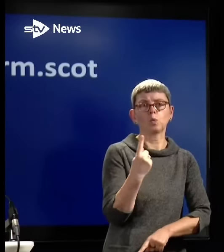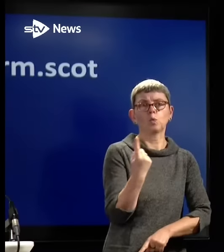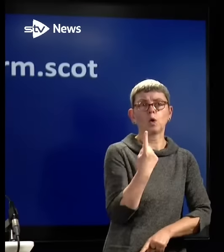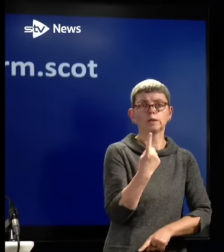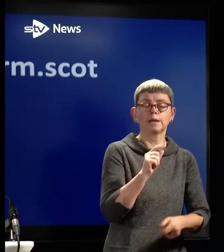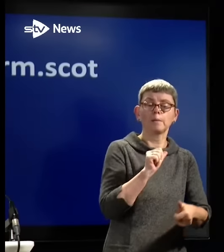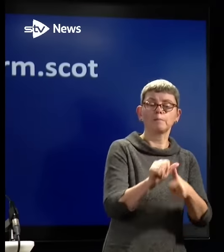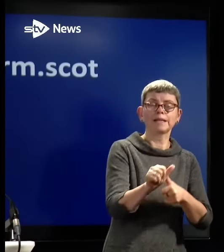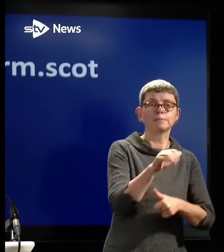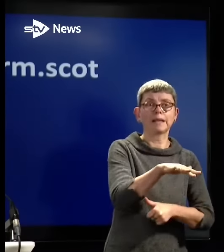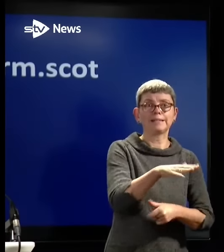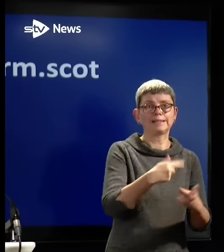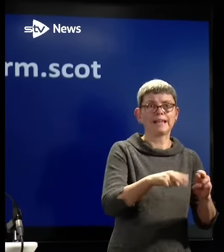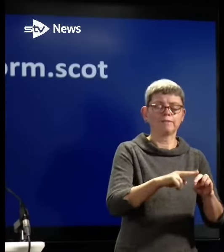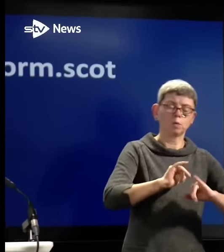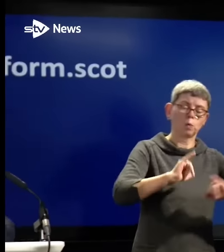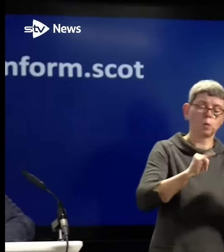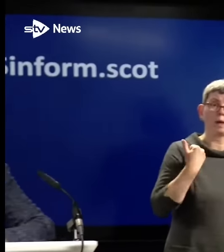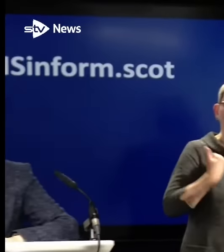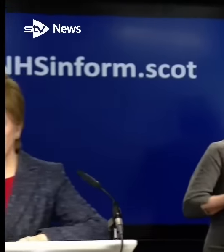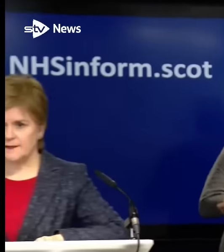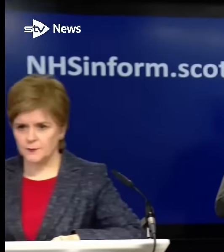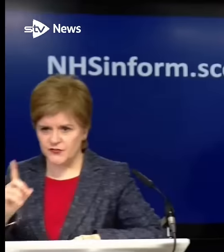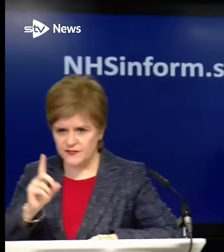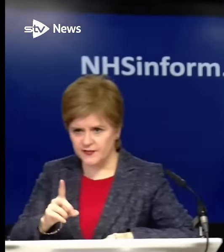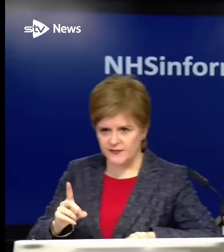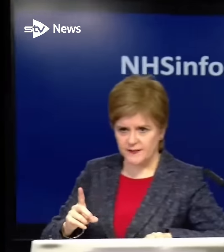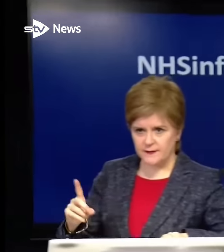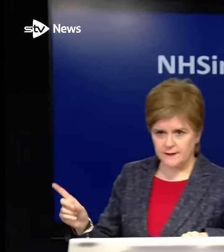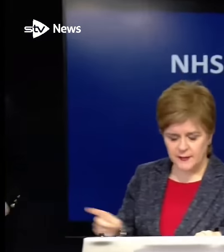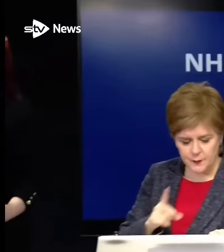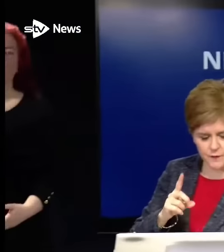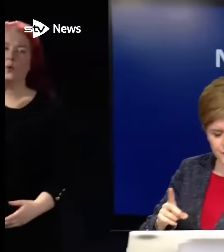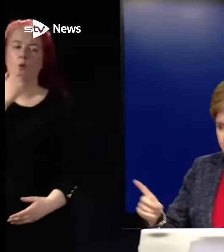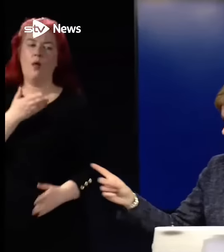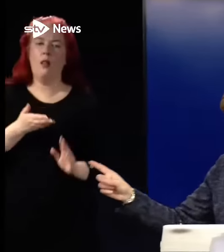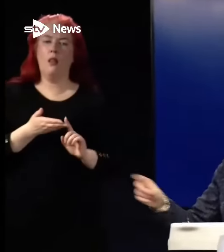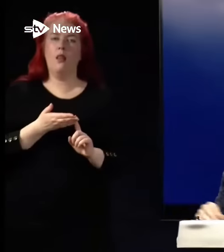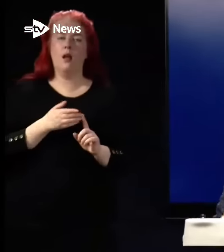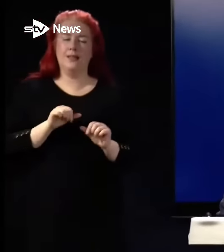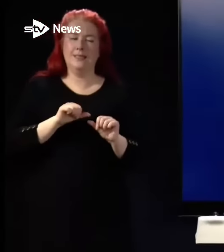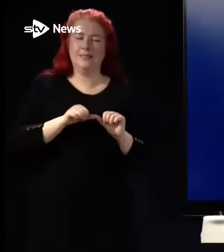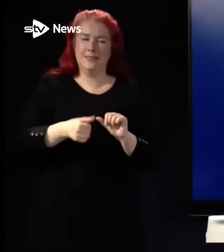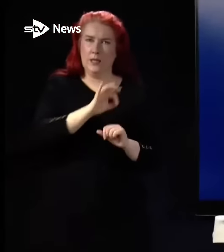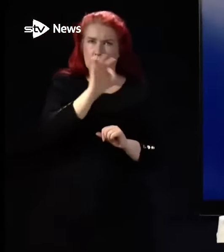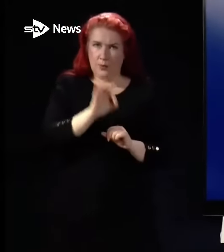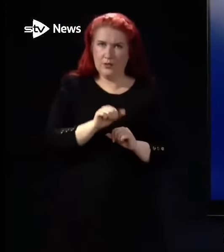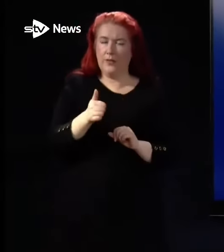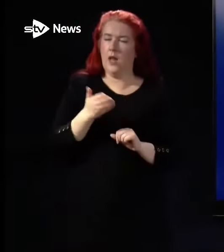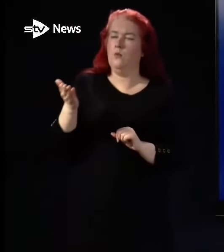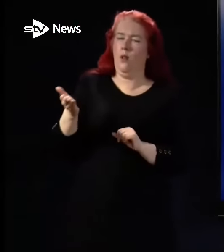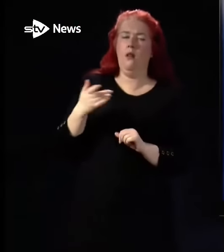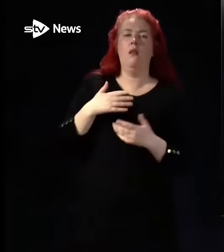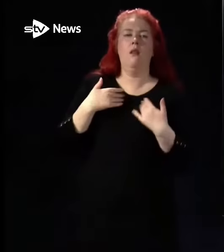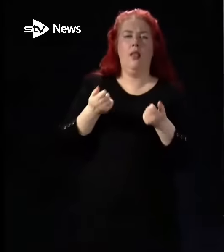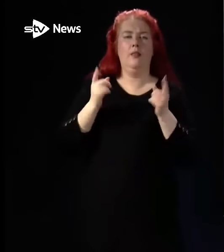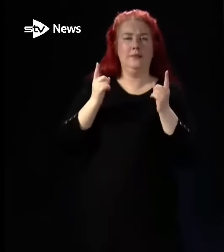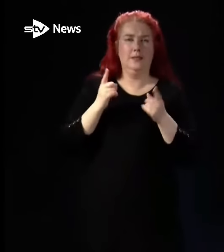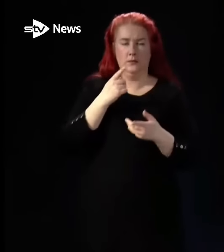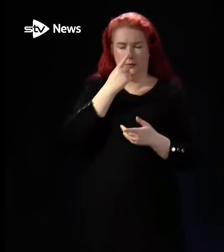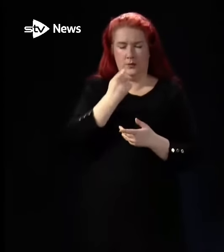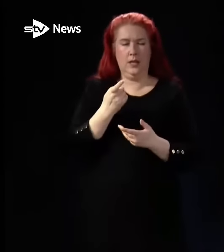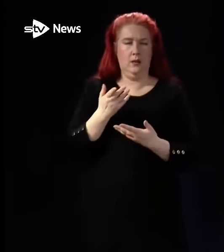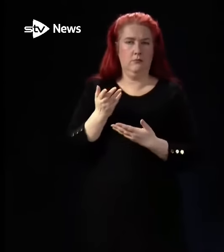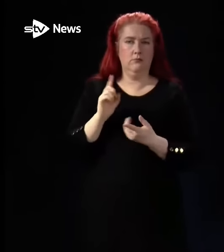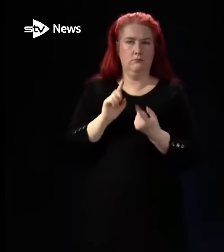safest place if you need it. I'll take Lisa Summers, just in the interest of keeping moving through the questions, then I'll bring the Health Secretary in response to